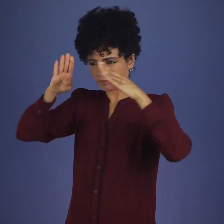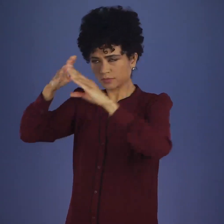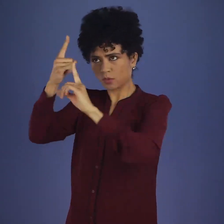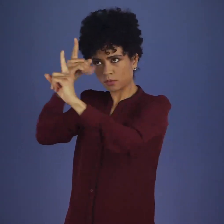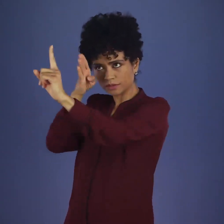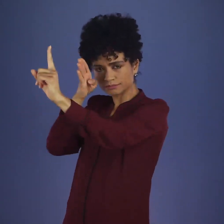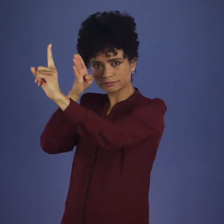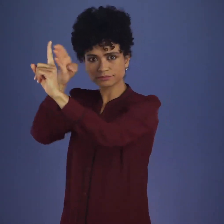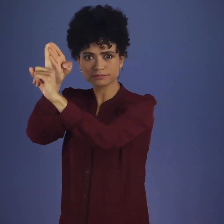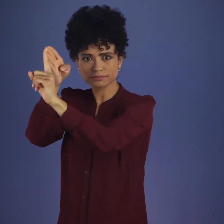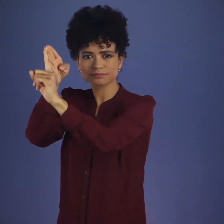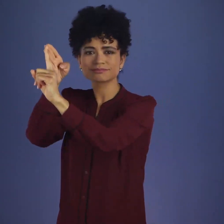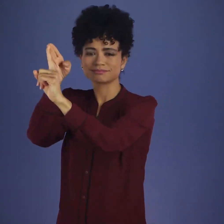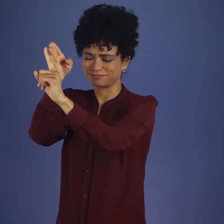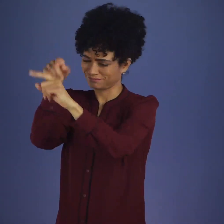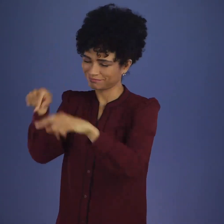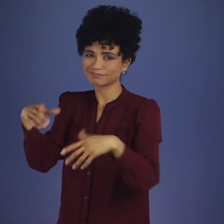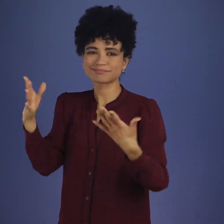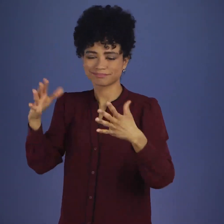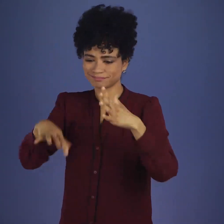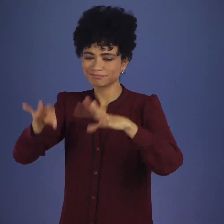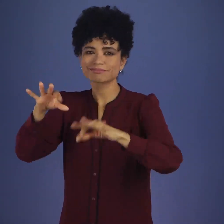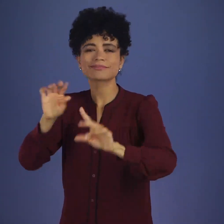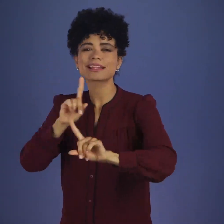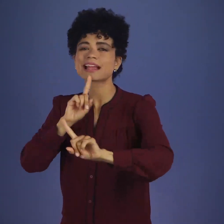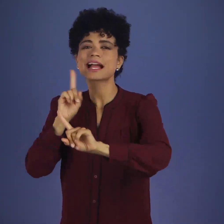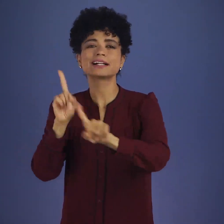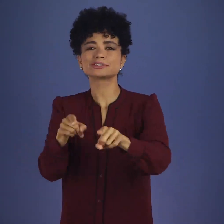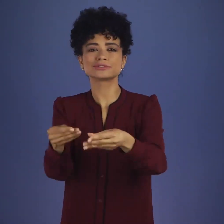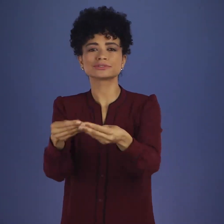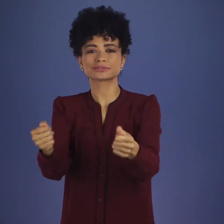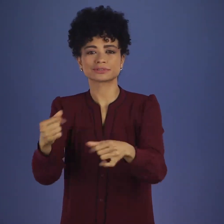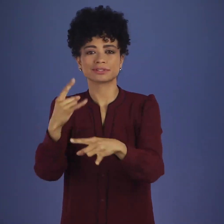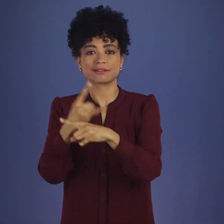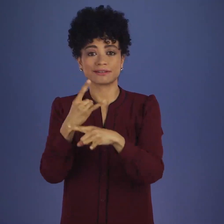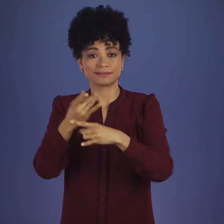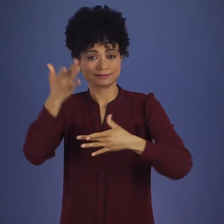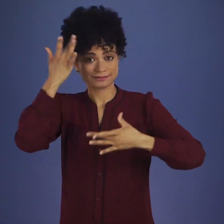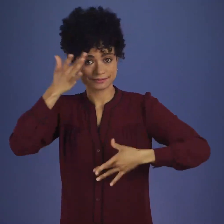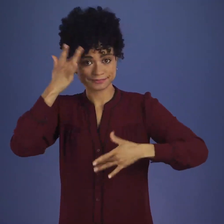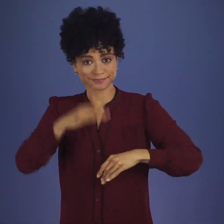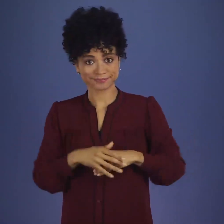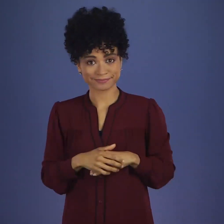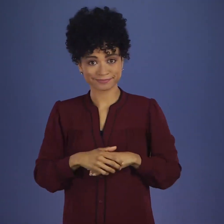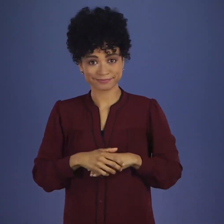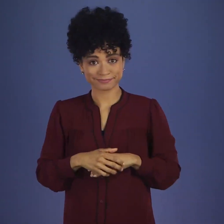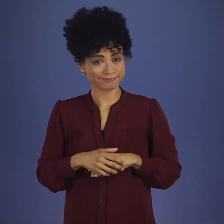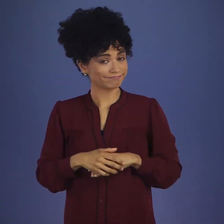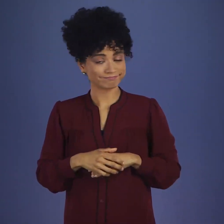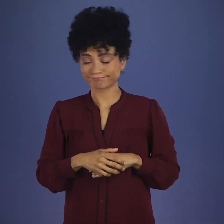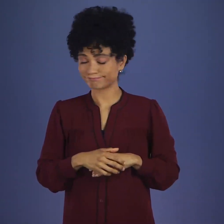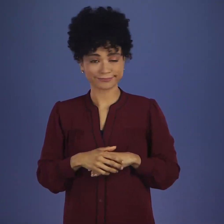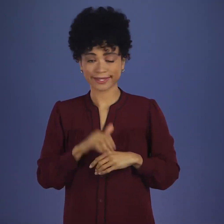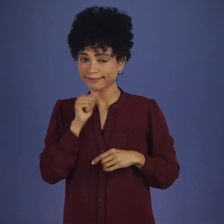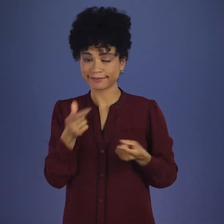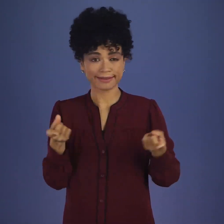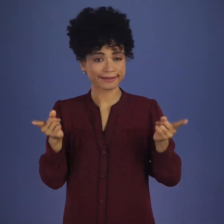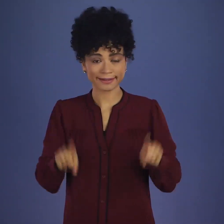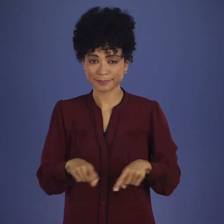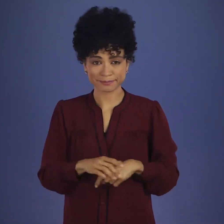Had they been left to themselves, and had they stuck to their one goal, they might have found the rest of the answer. But